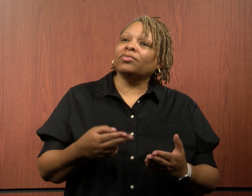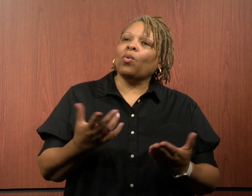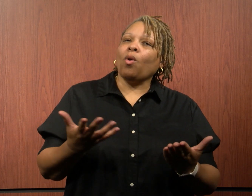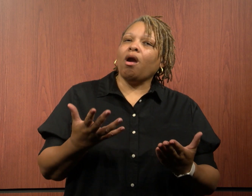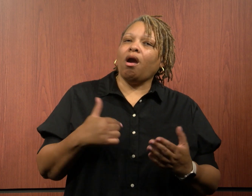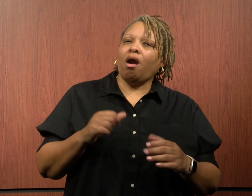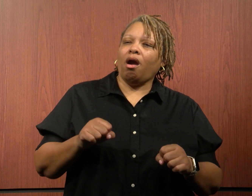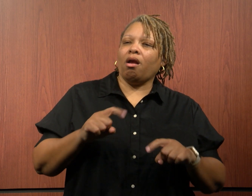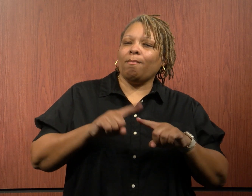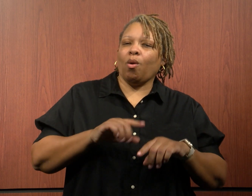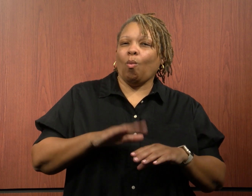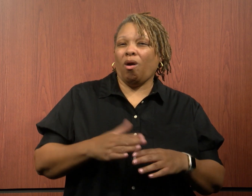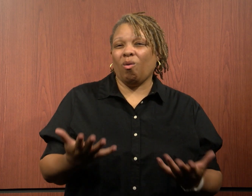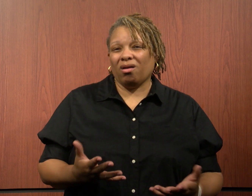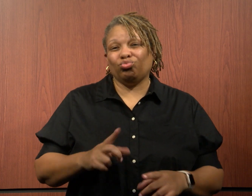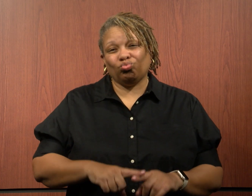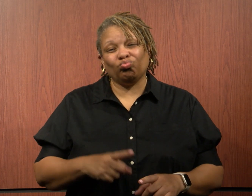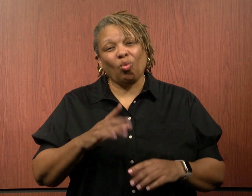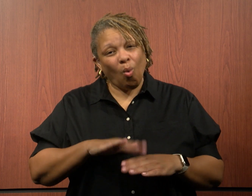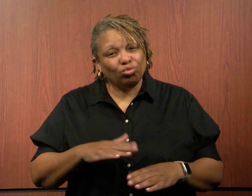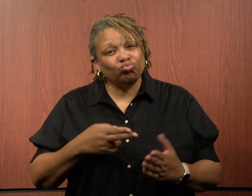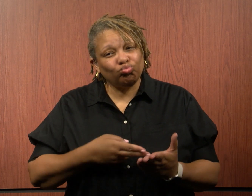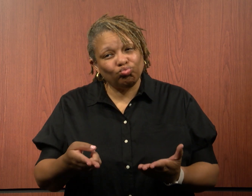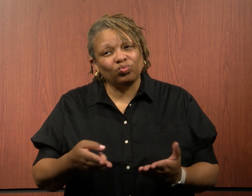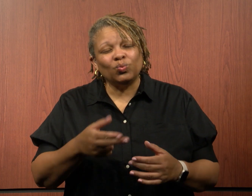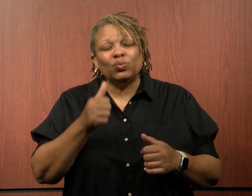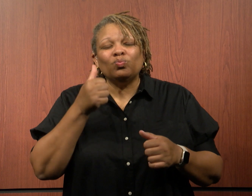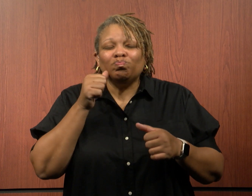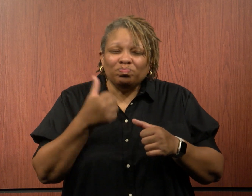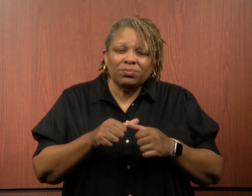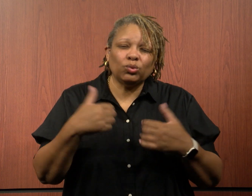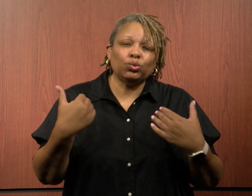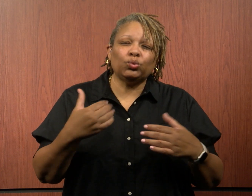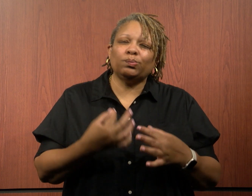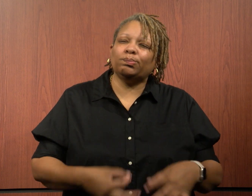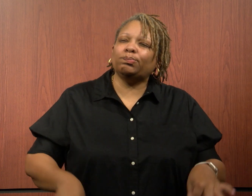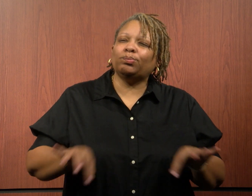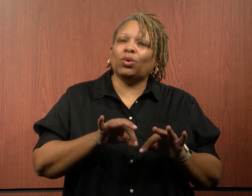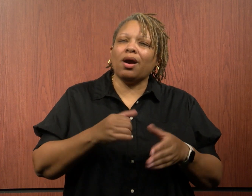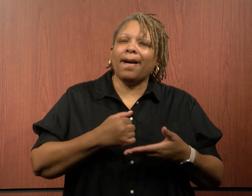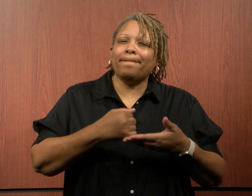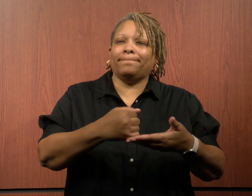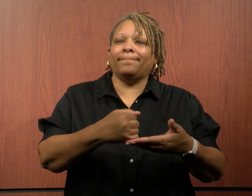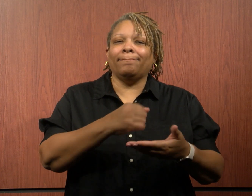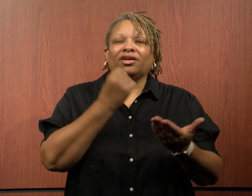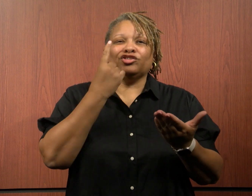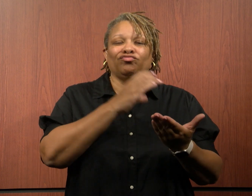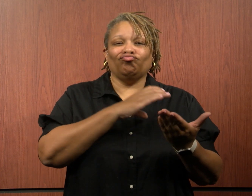the church to live by. The epistles are a valuable resource for us to understand the Christian faith and how